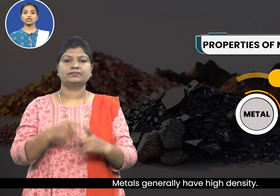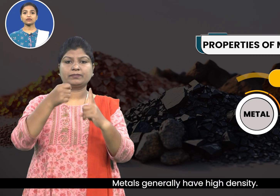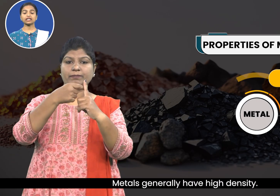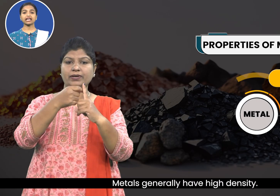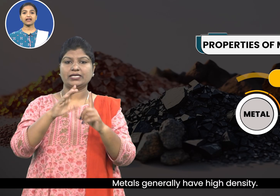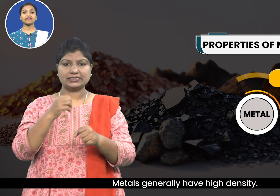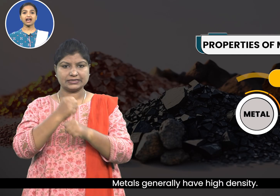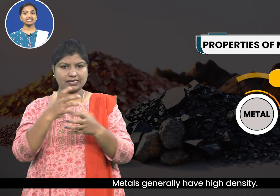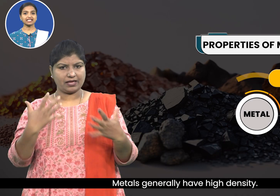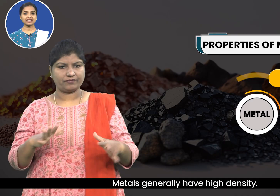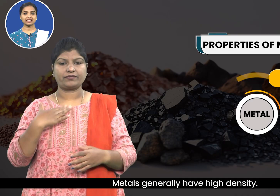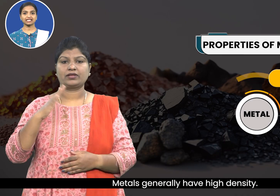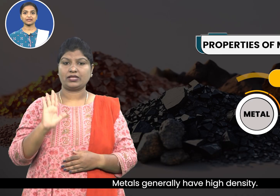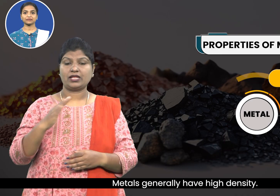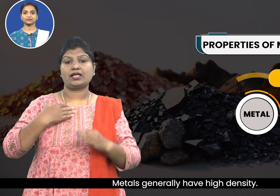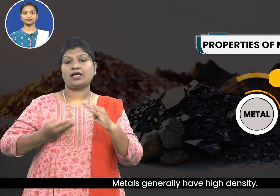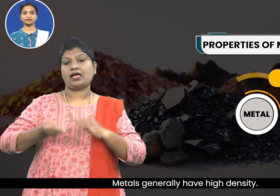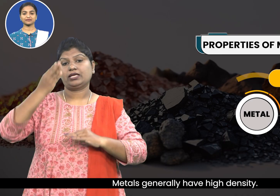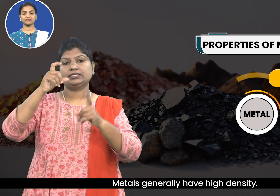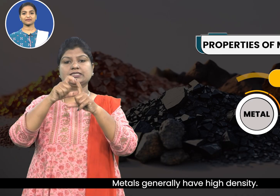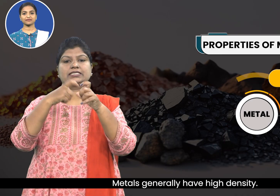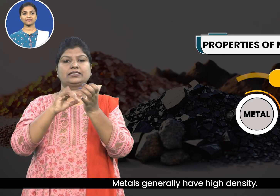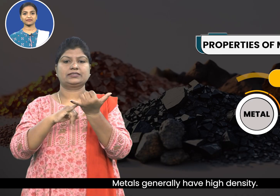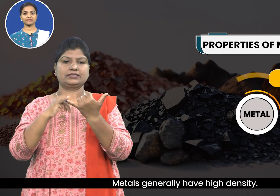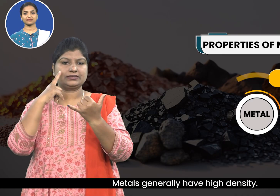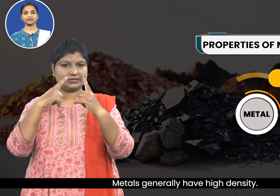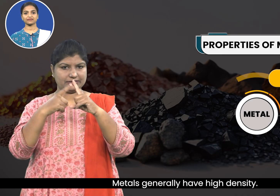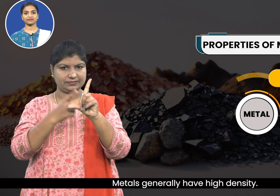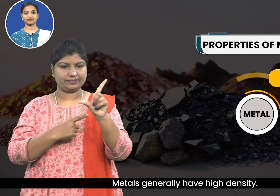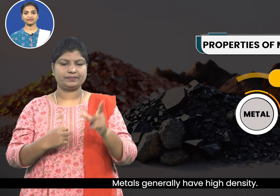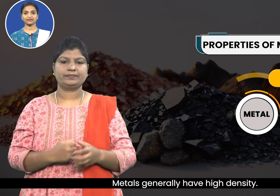Metals generally have high density.